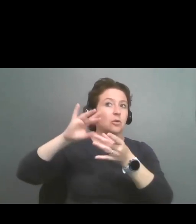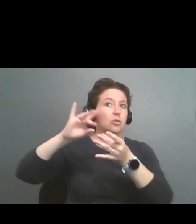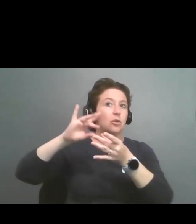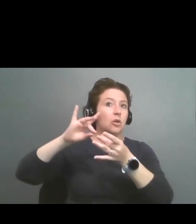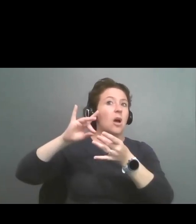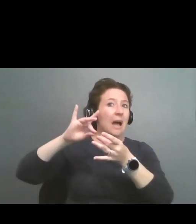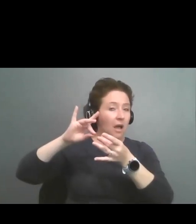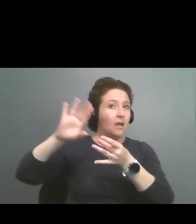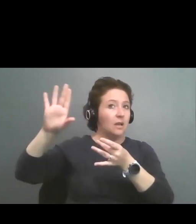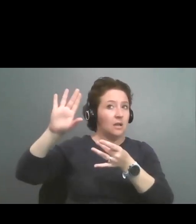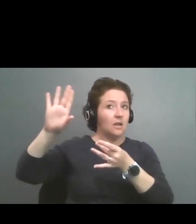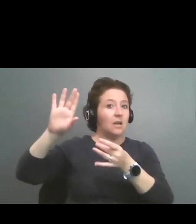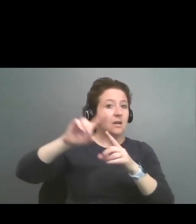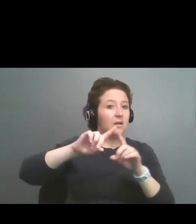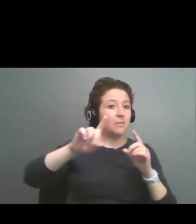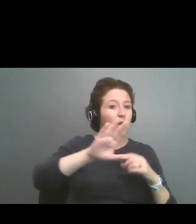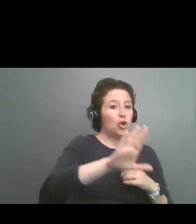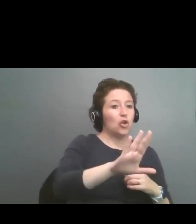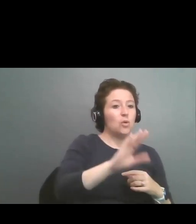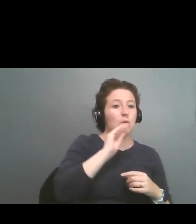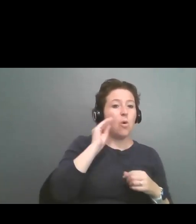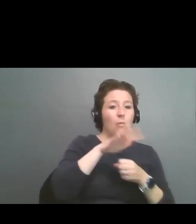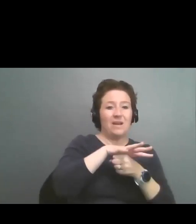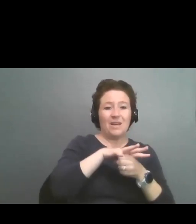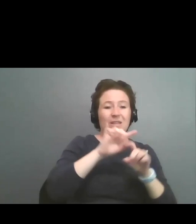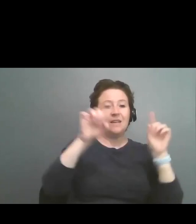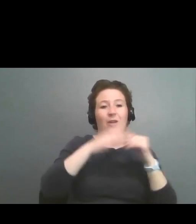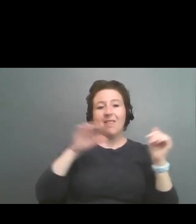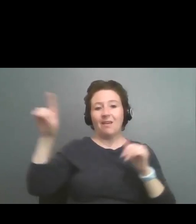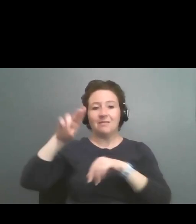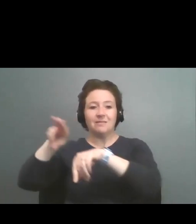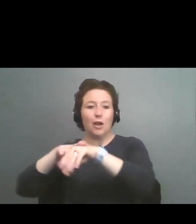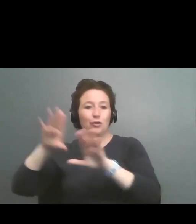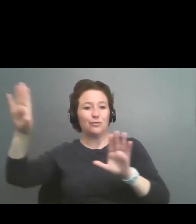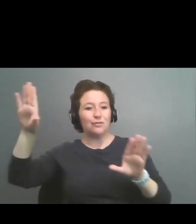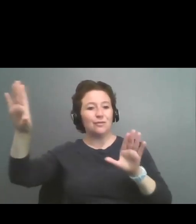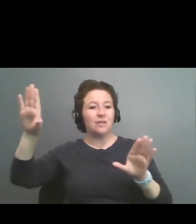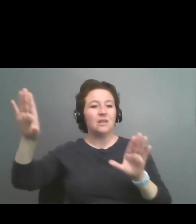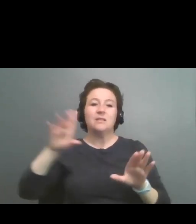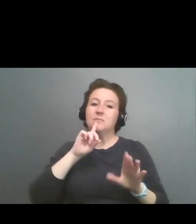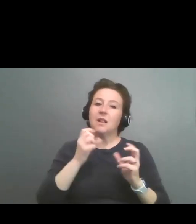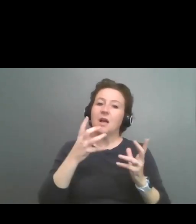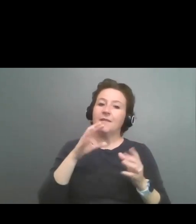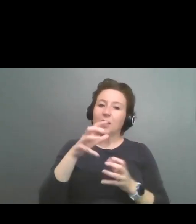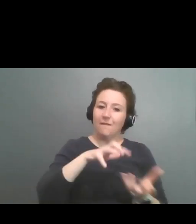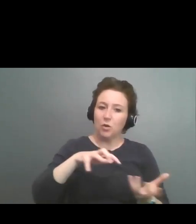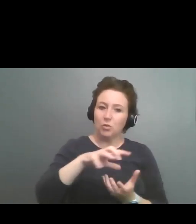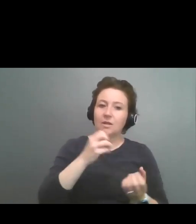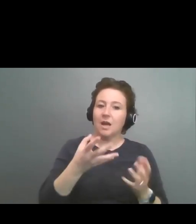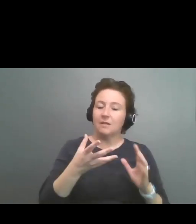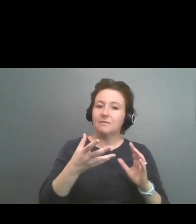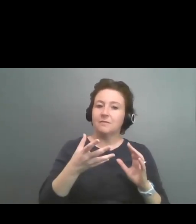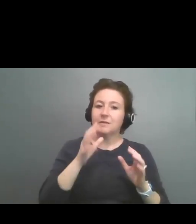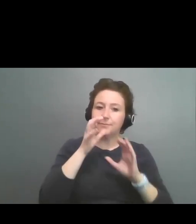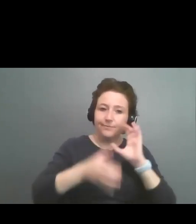own county is probably different than what they're hearing. So a lot of confusion in this election, and a lot of misinformation because